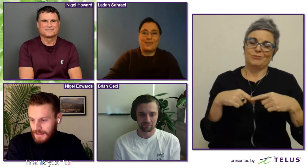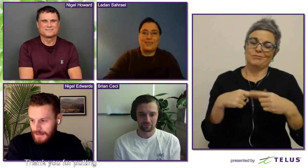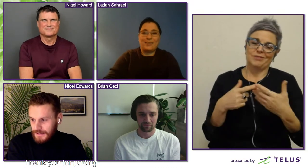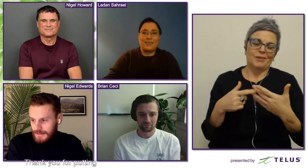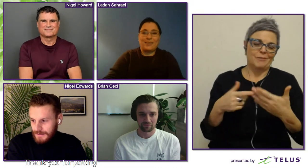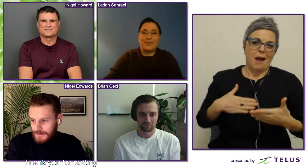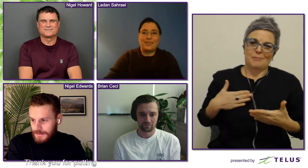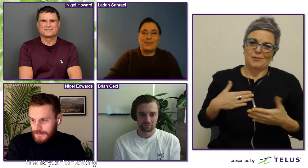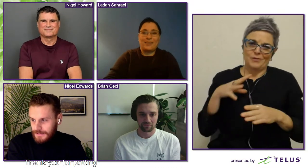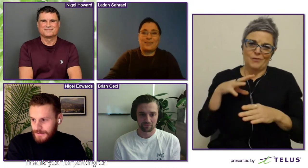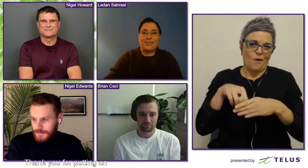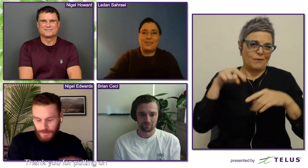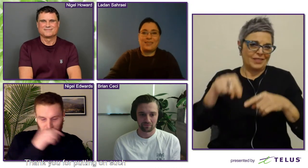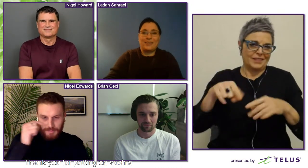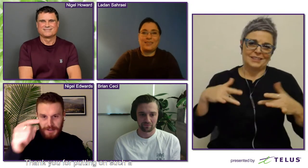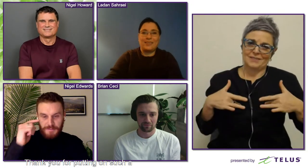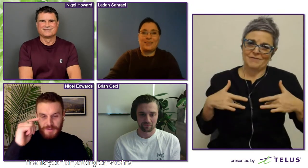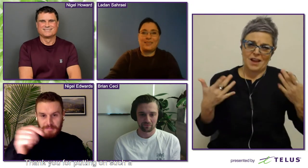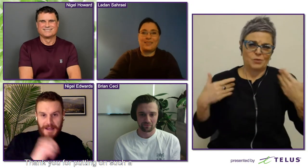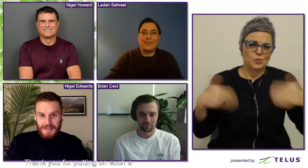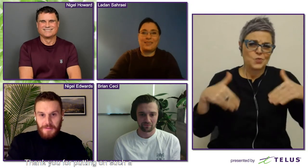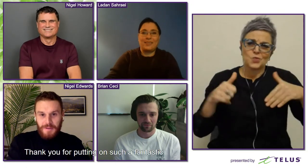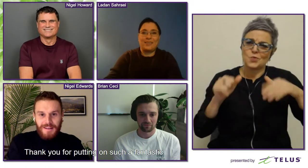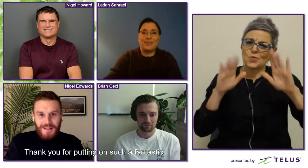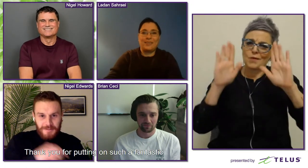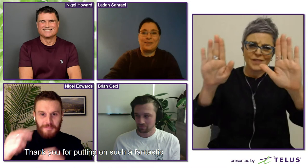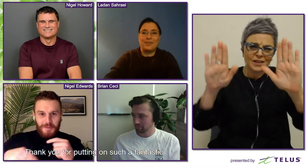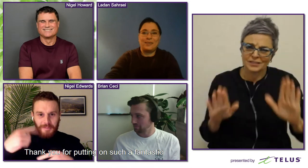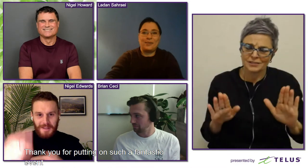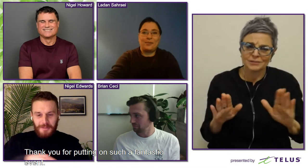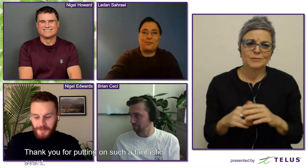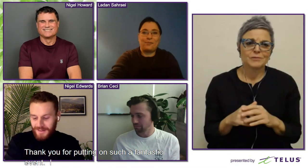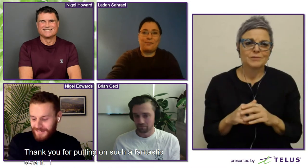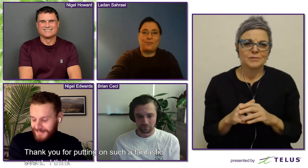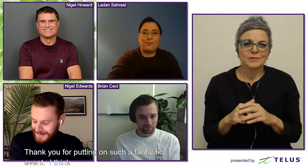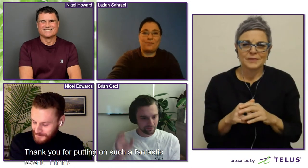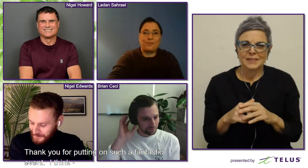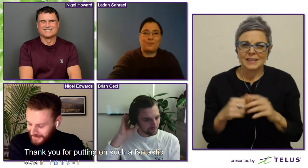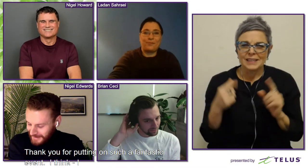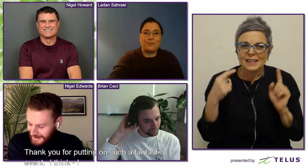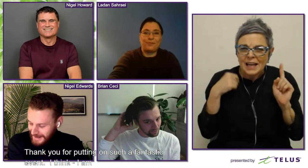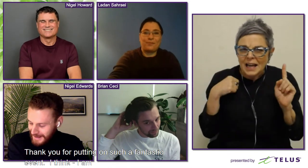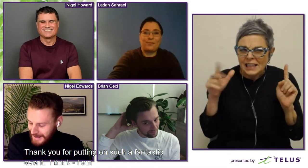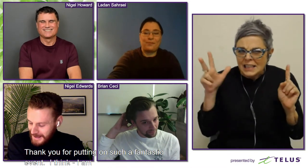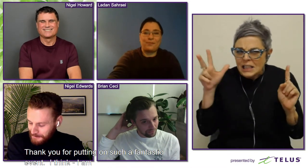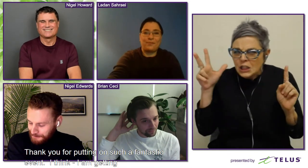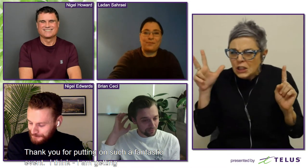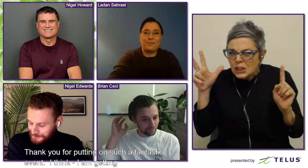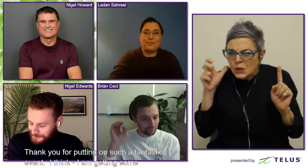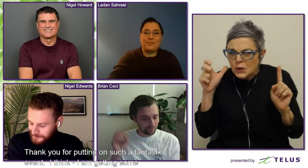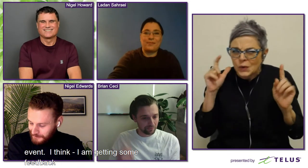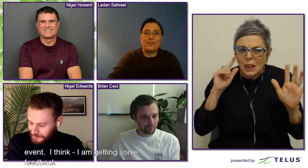I think I'm getting some feedback here, but I can probably get through it.